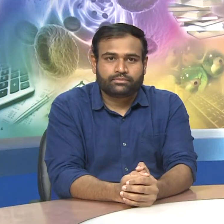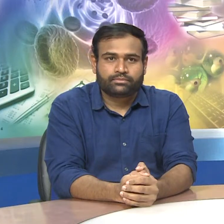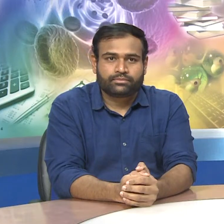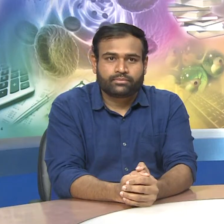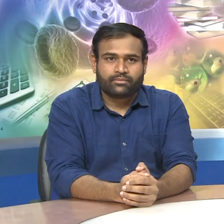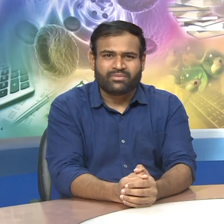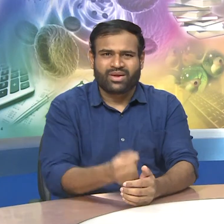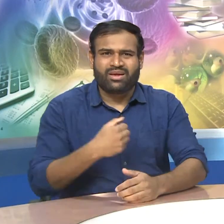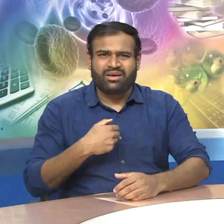speaker